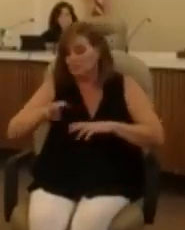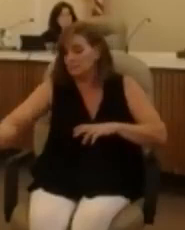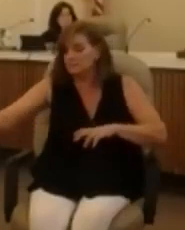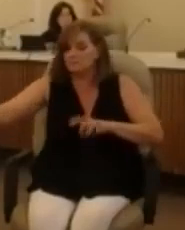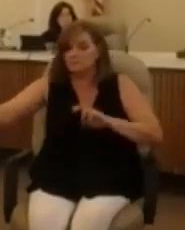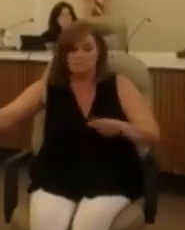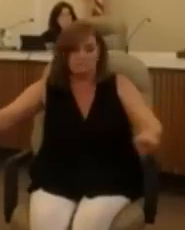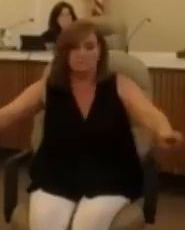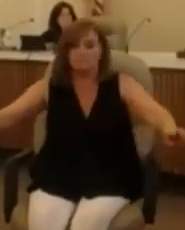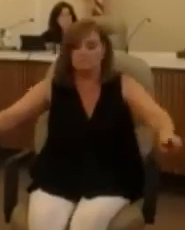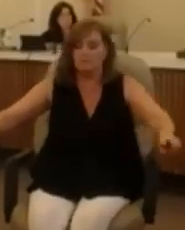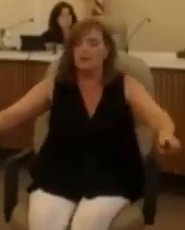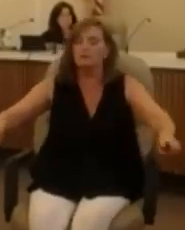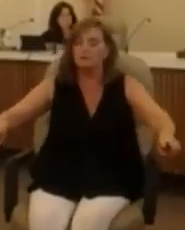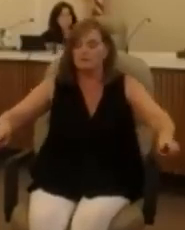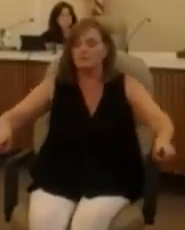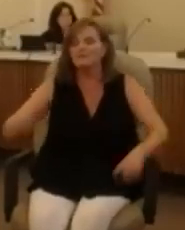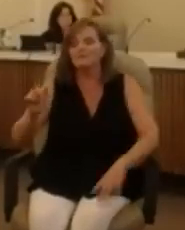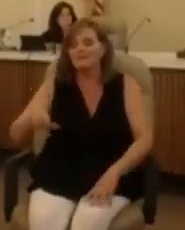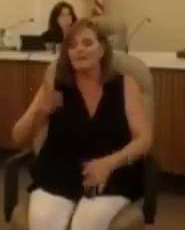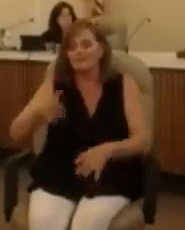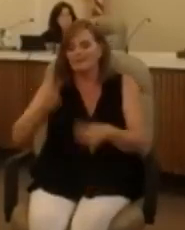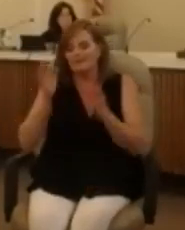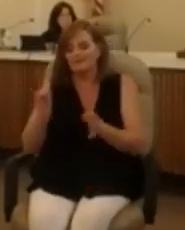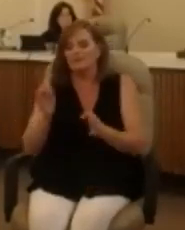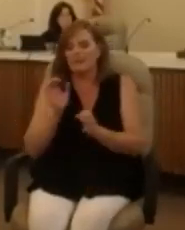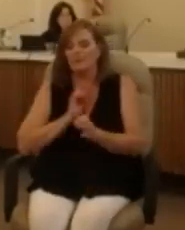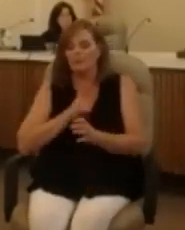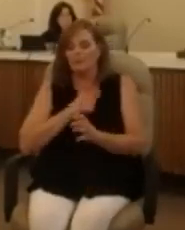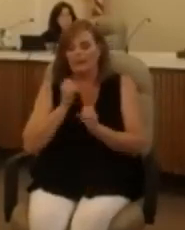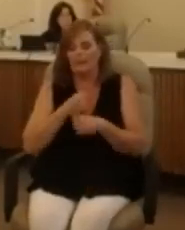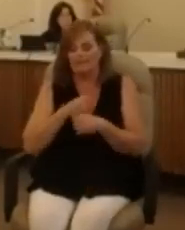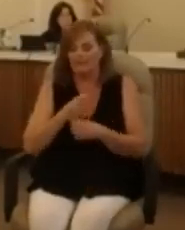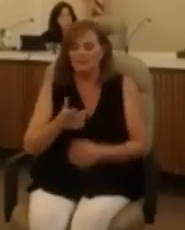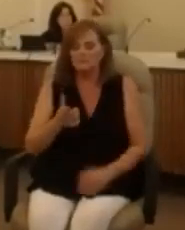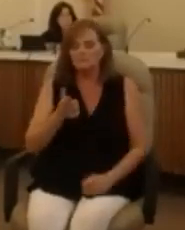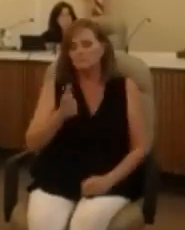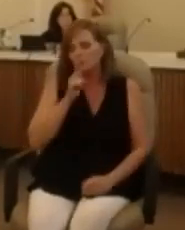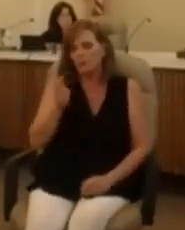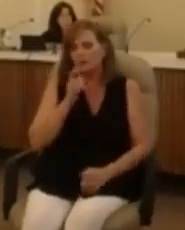that's a decision we can make. We're not making it tonight.